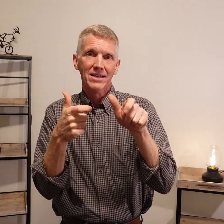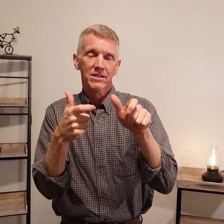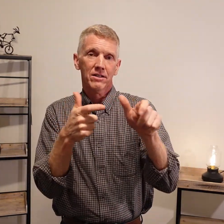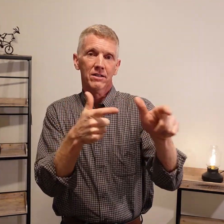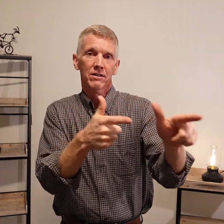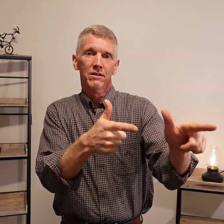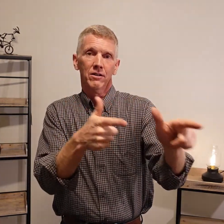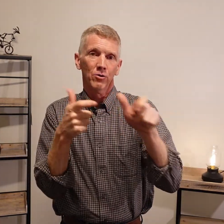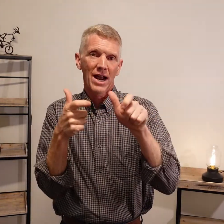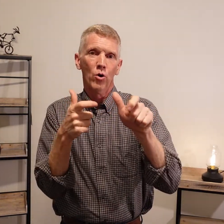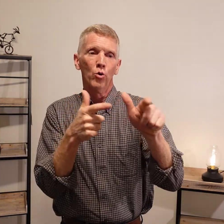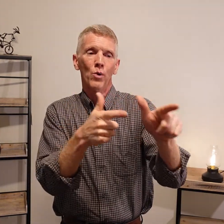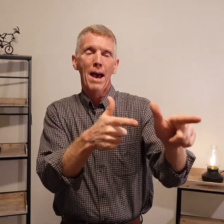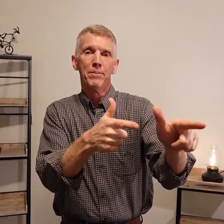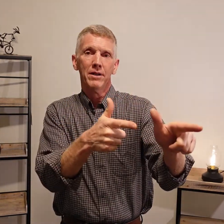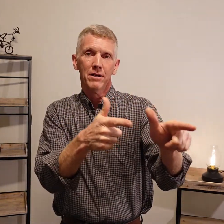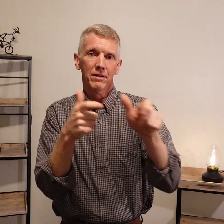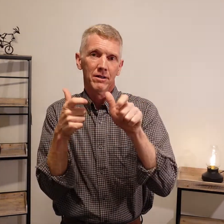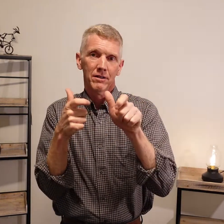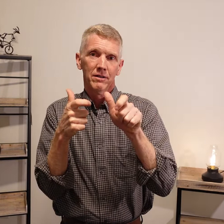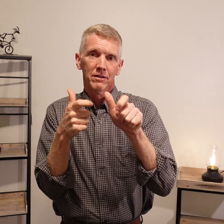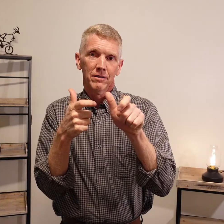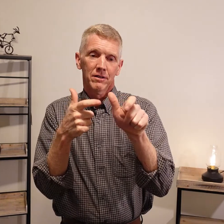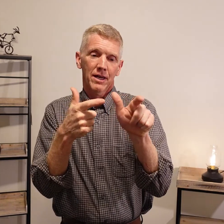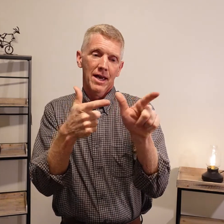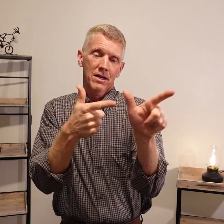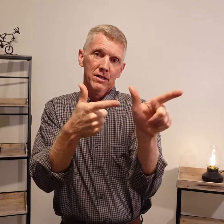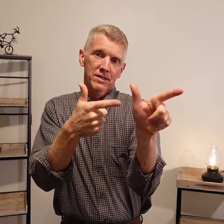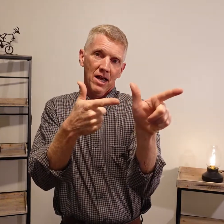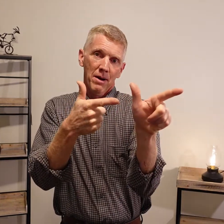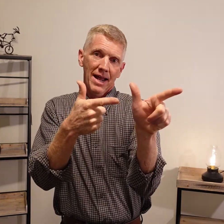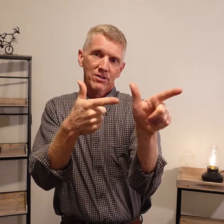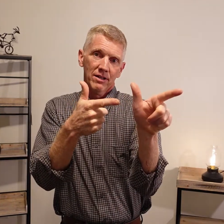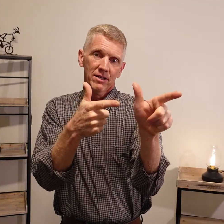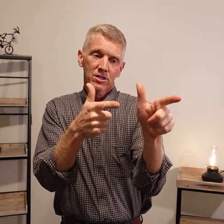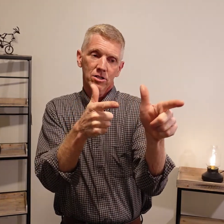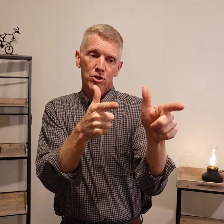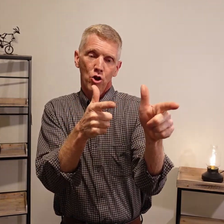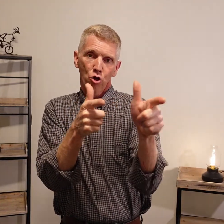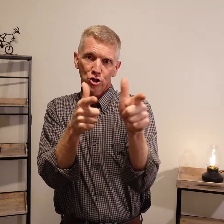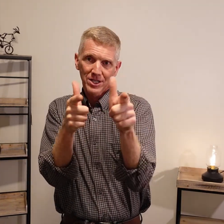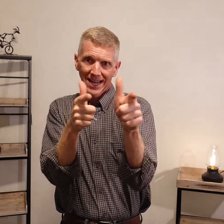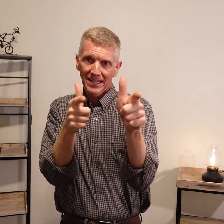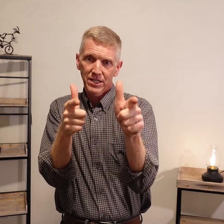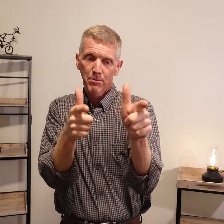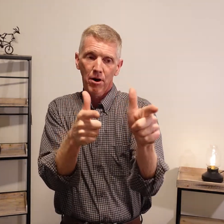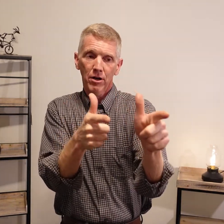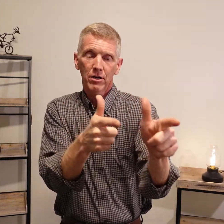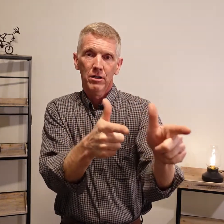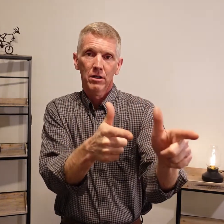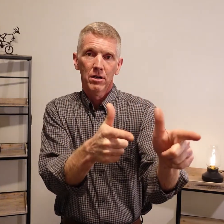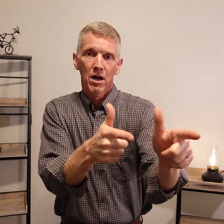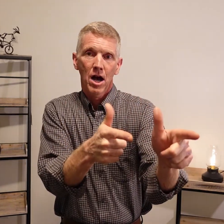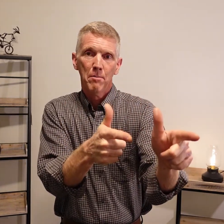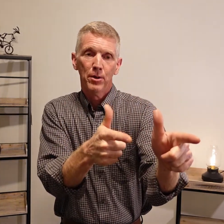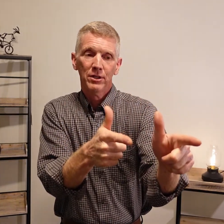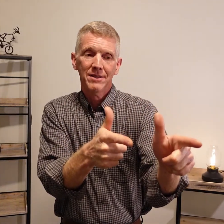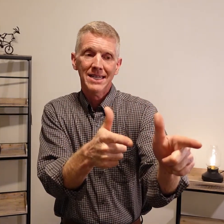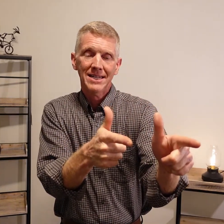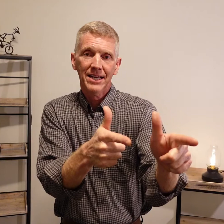fast, right, or rapid. Okay, see how my hands are like this? They're slightly apart. I'm pulling the index